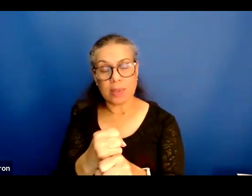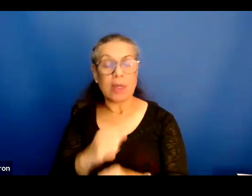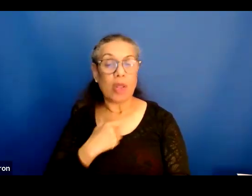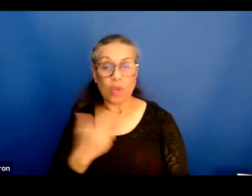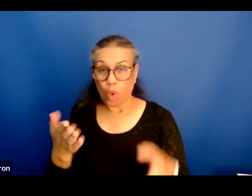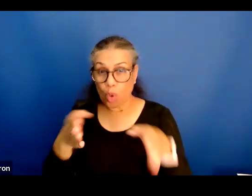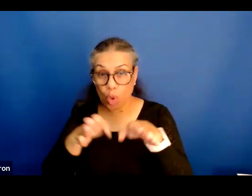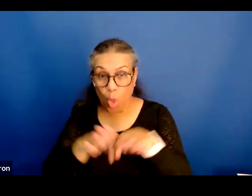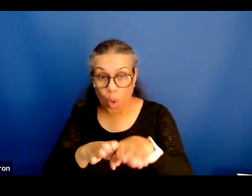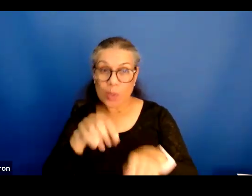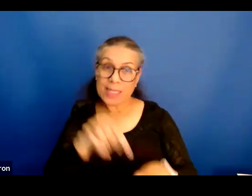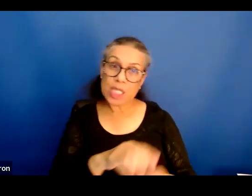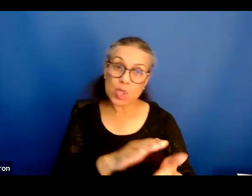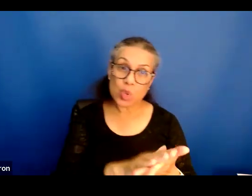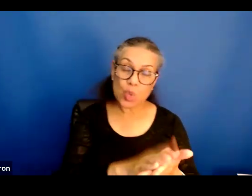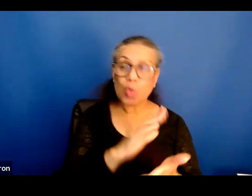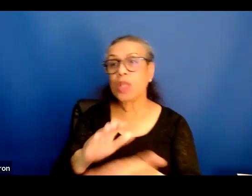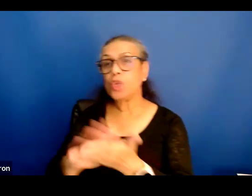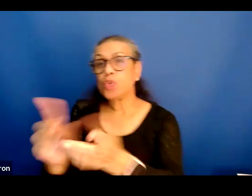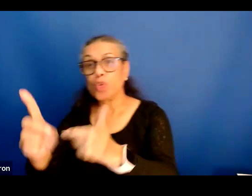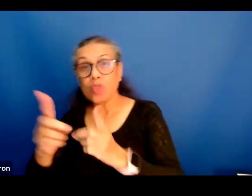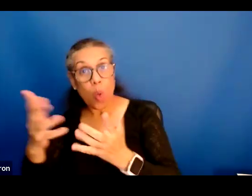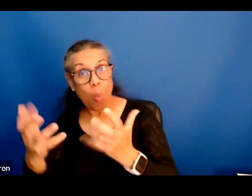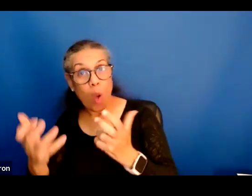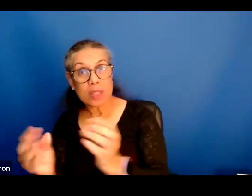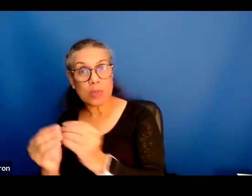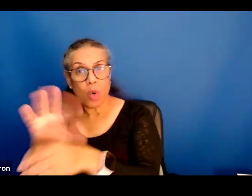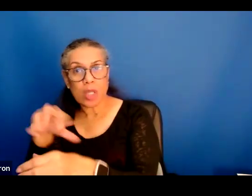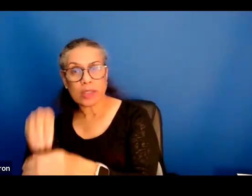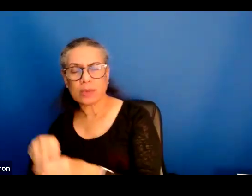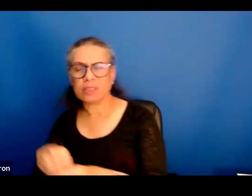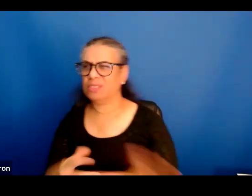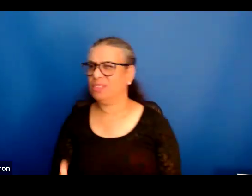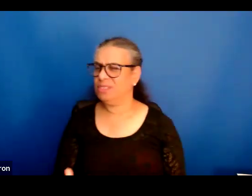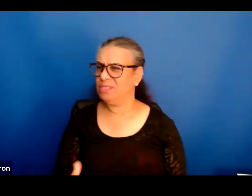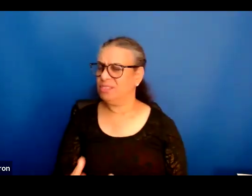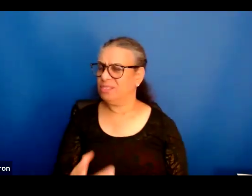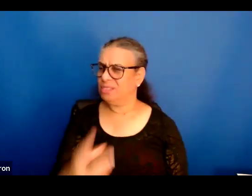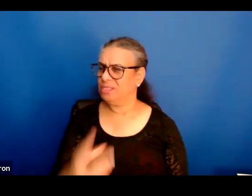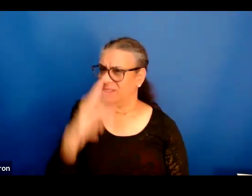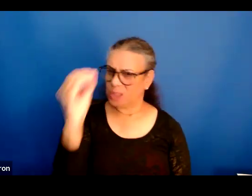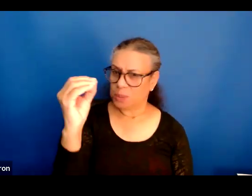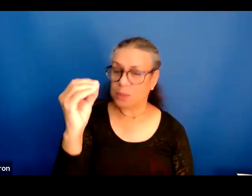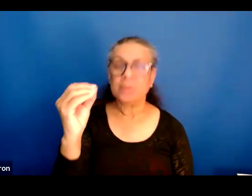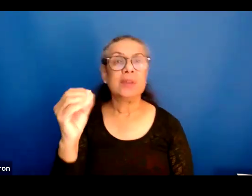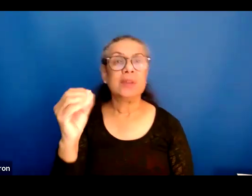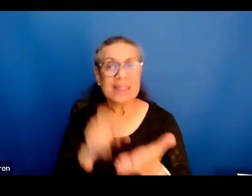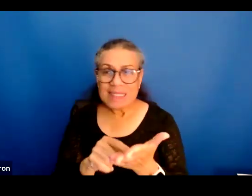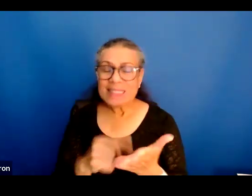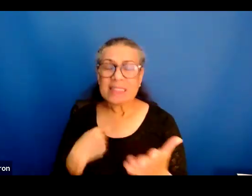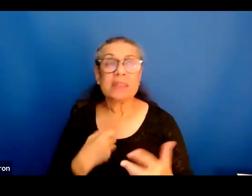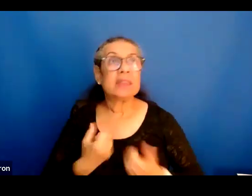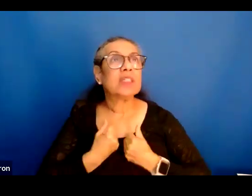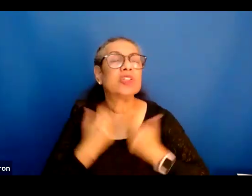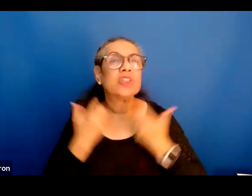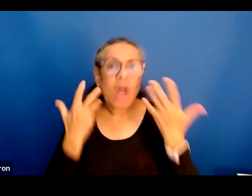fully inclusive school while the district moves towards inclusion makes zero sense. This is exasperated by